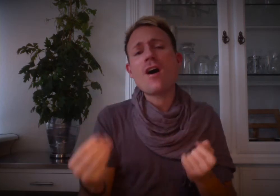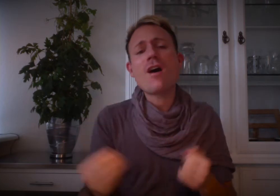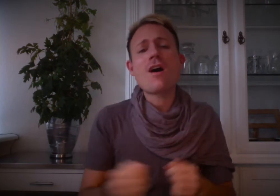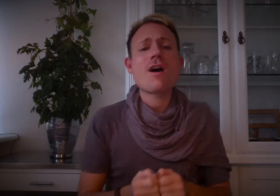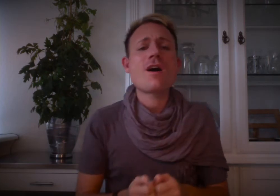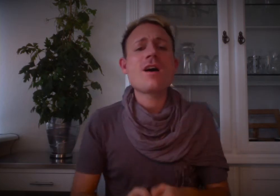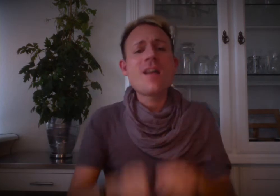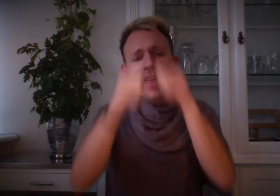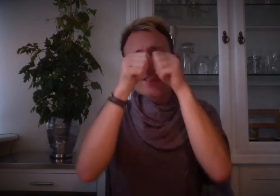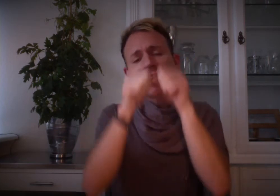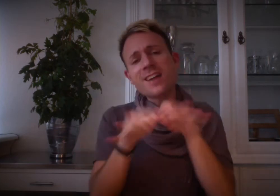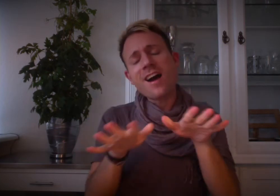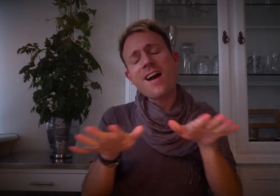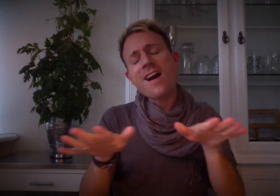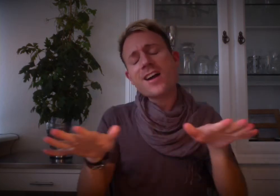Disaster